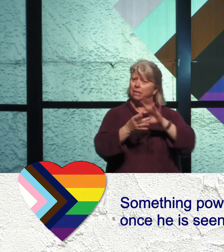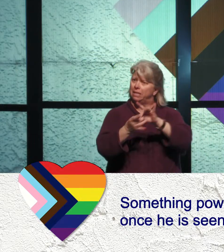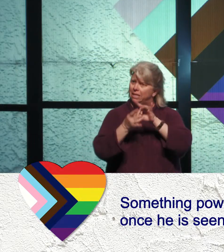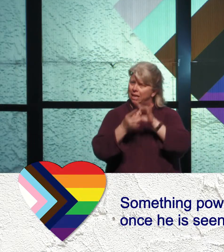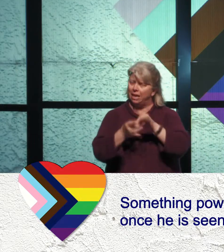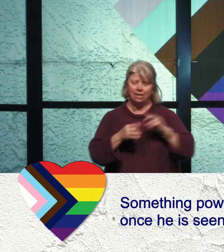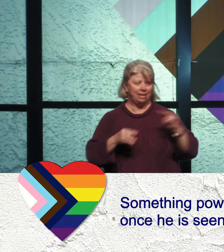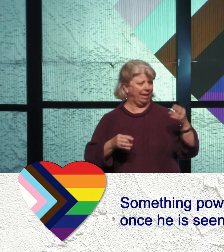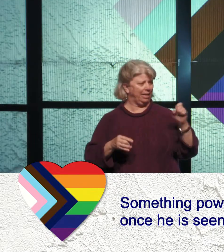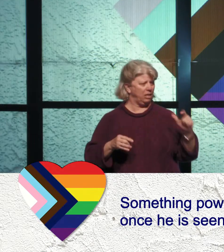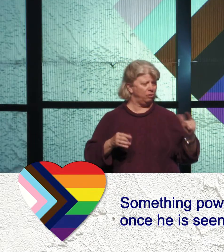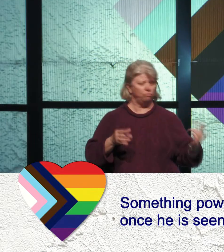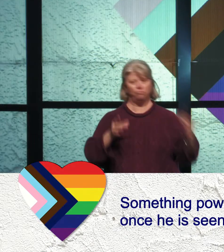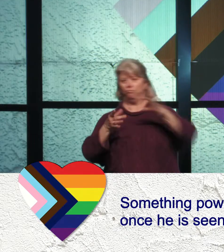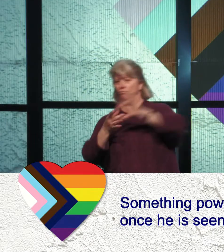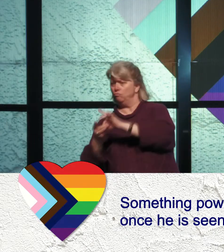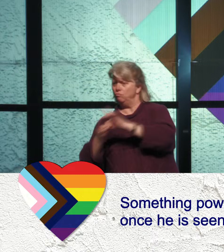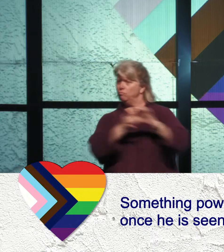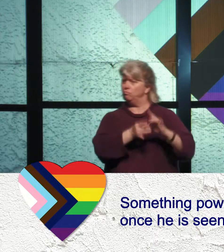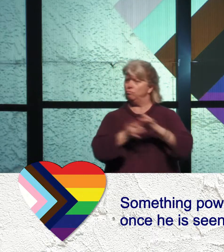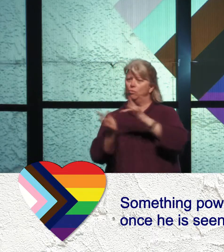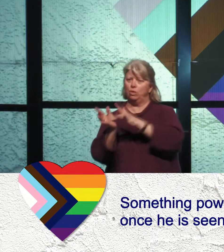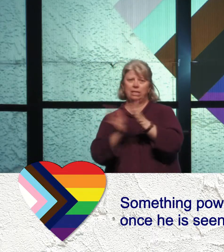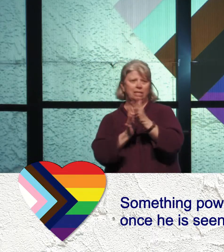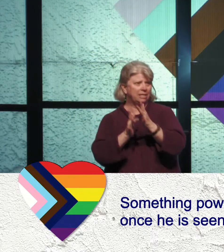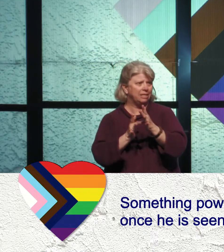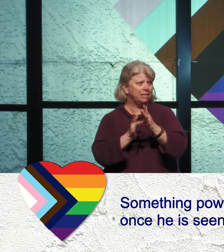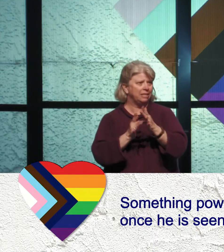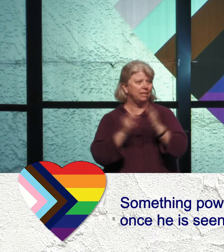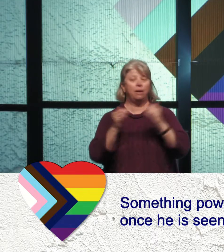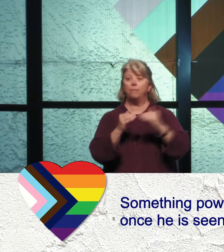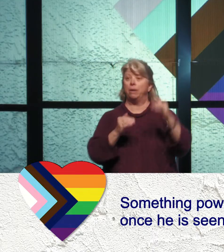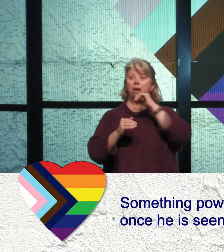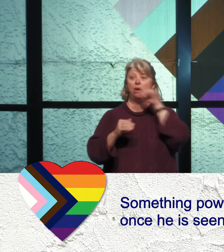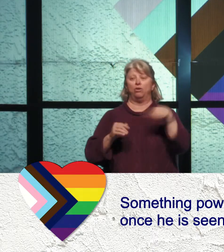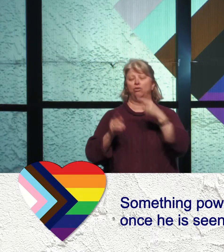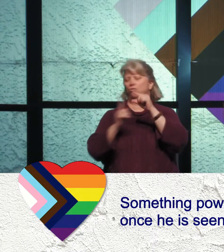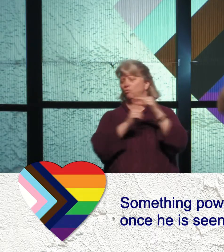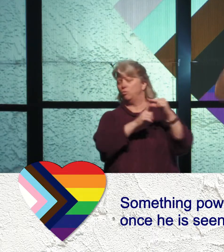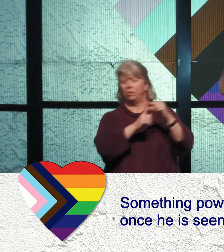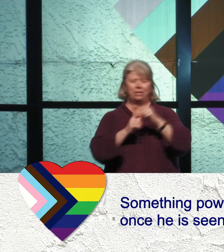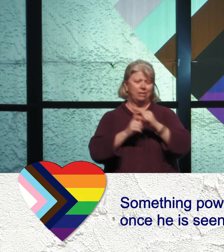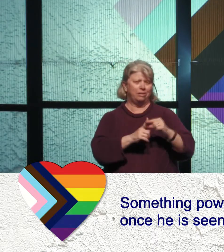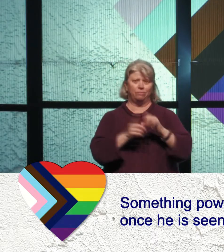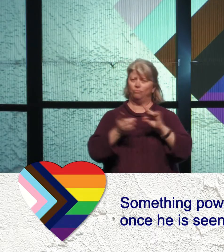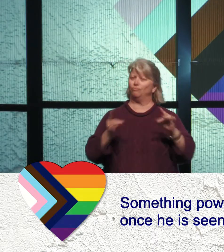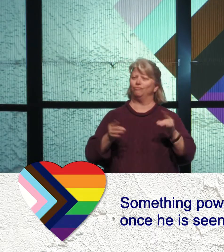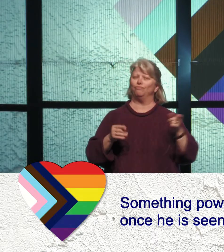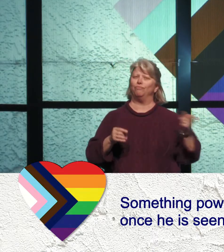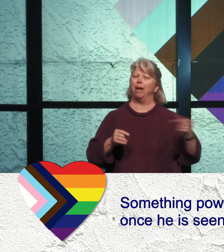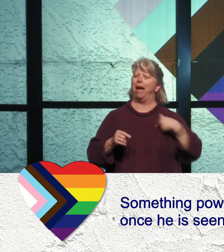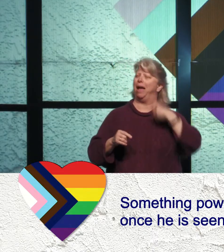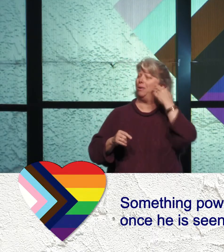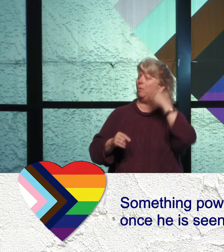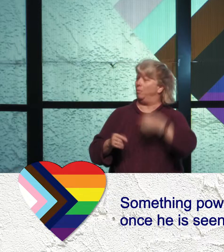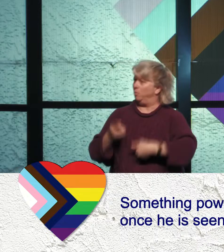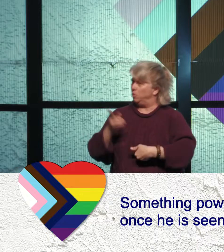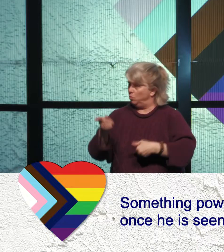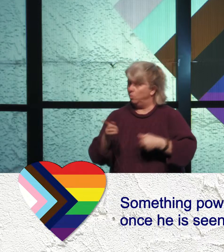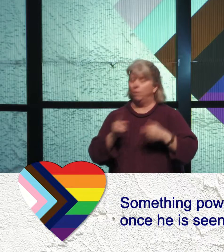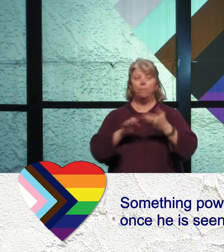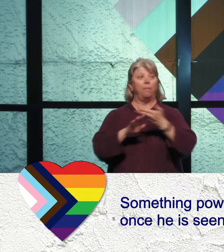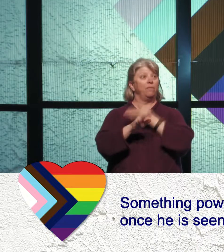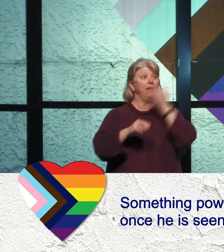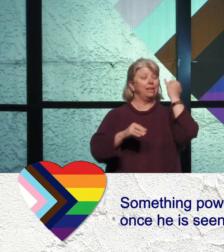connects Nathanael with Jesus. That goes beyond like words, it goes beyond it. He just knew it. He moves from